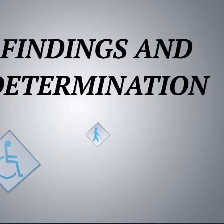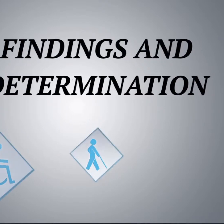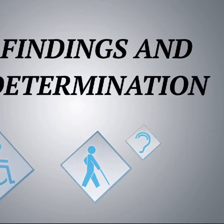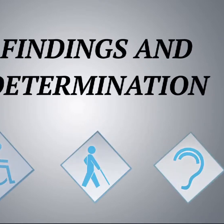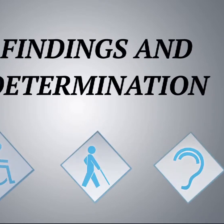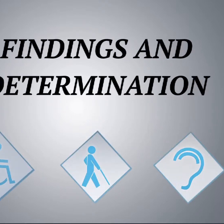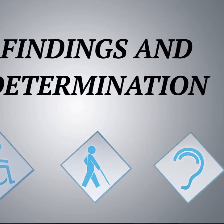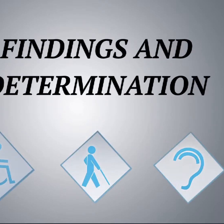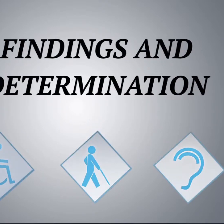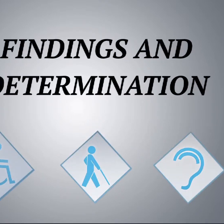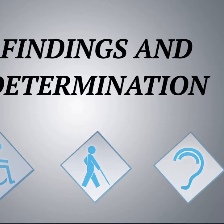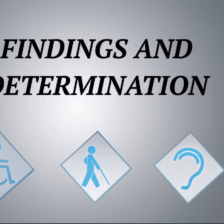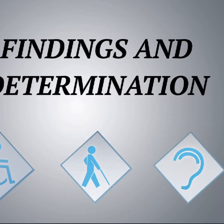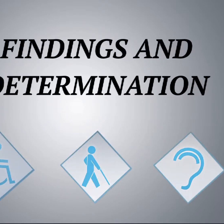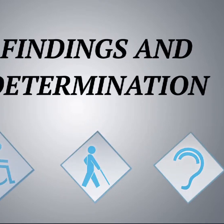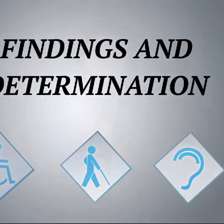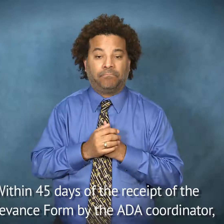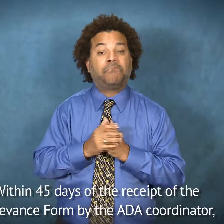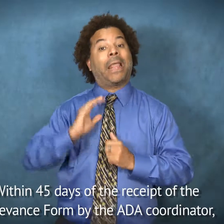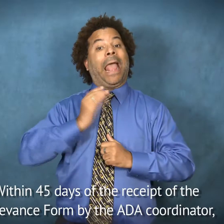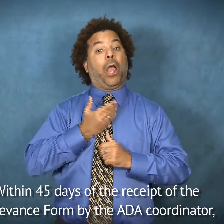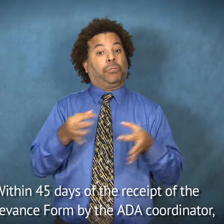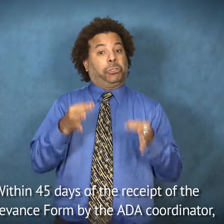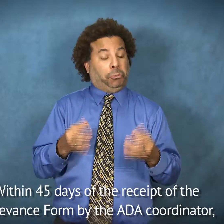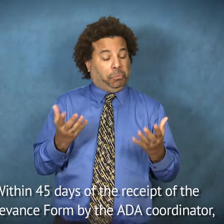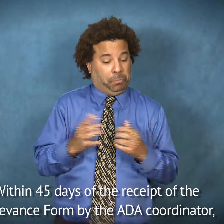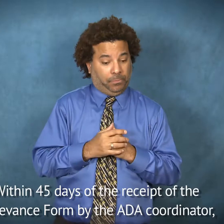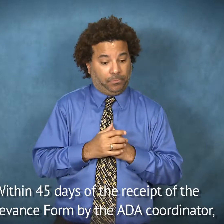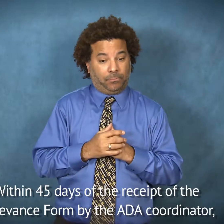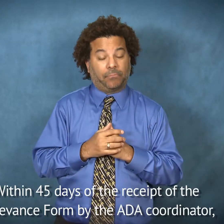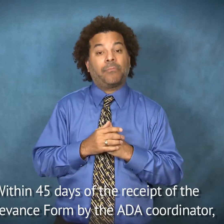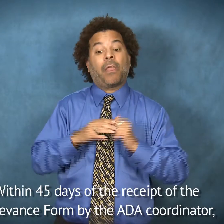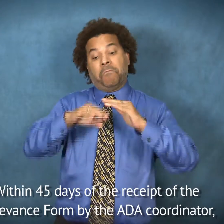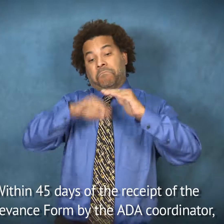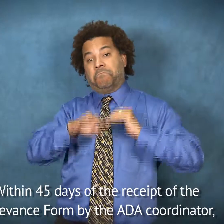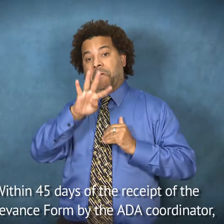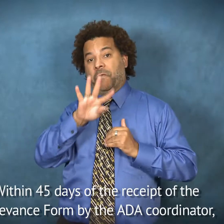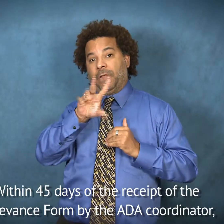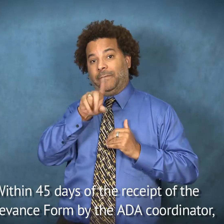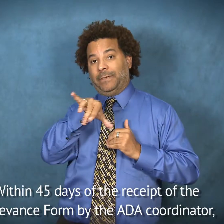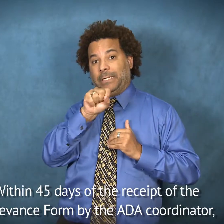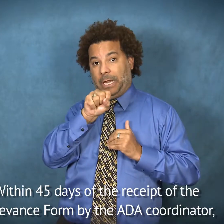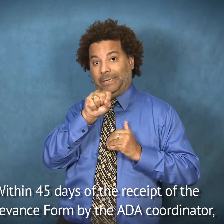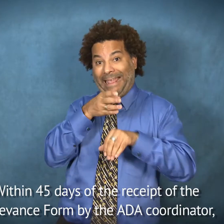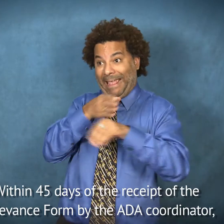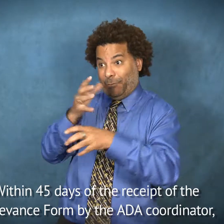Findings and determination. Within 45 days of the receipt of the grievance form by the ADA coordinator,